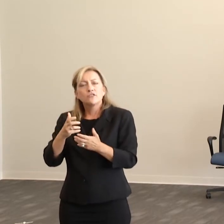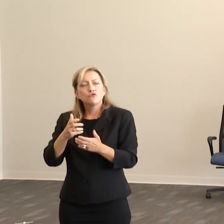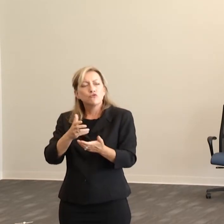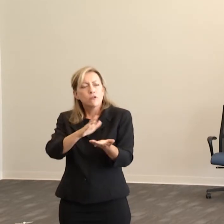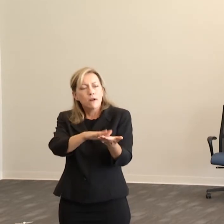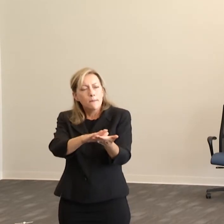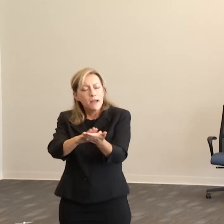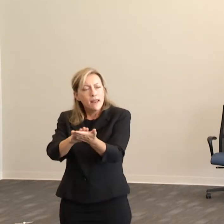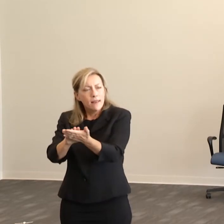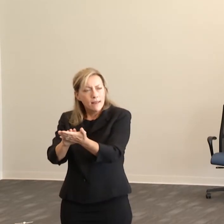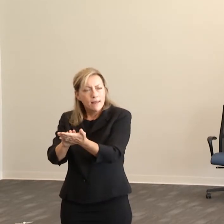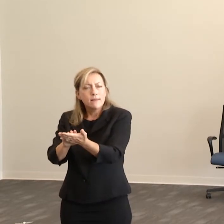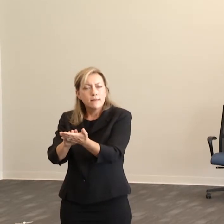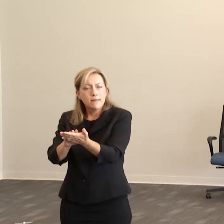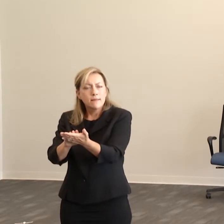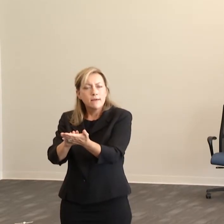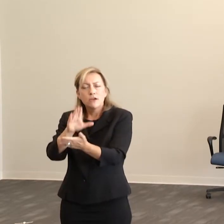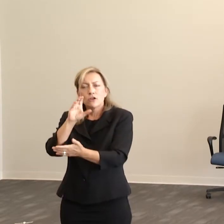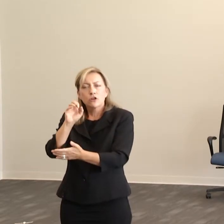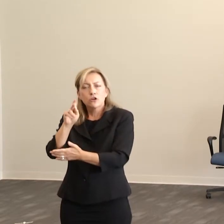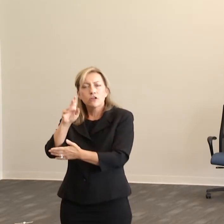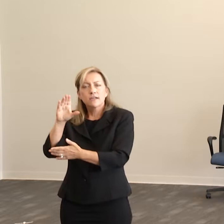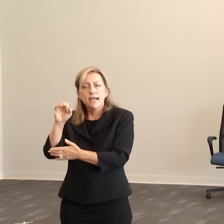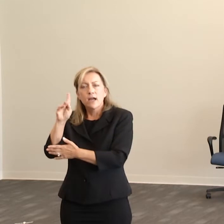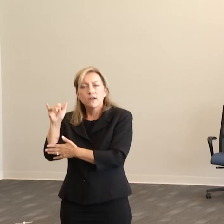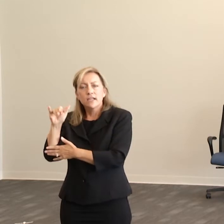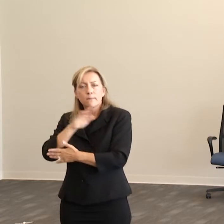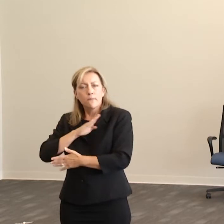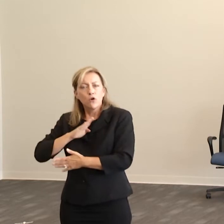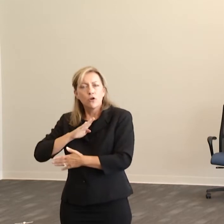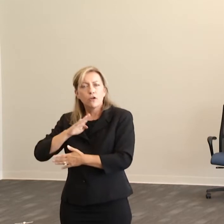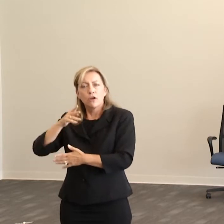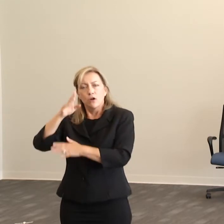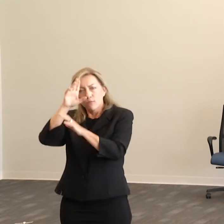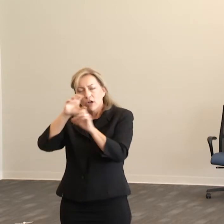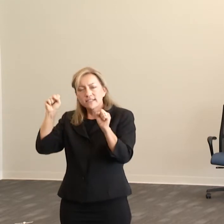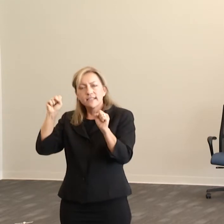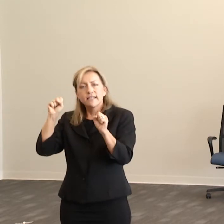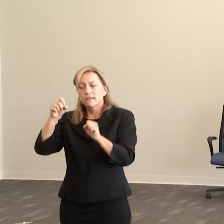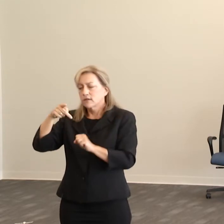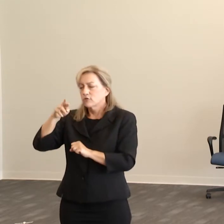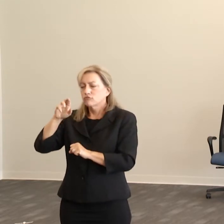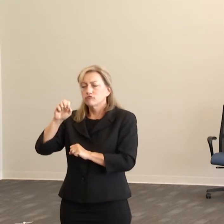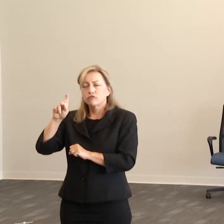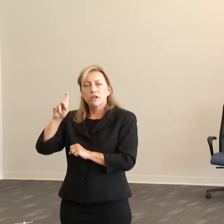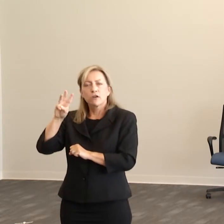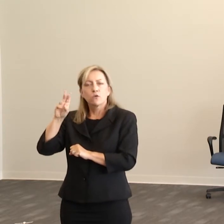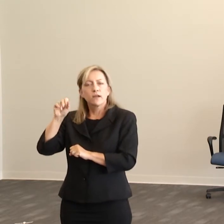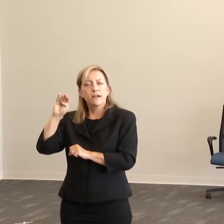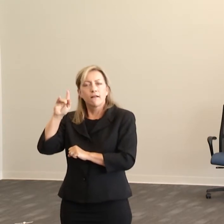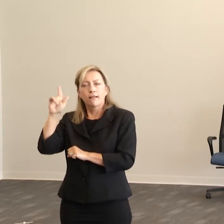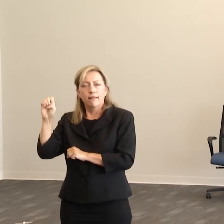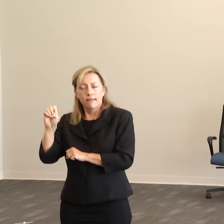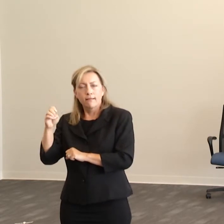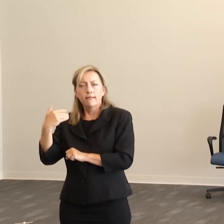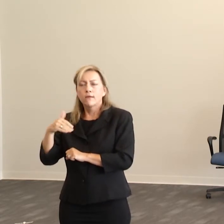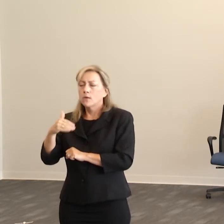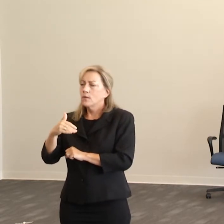commend the Cook County Board President, President Preckwinkle, for her